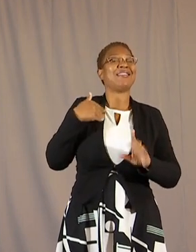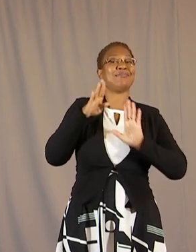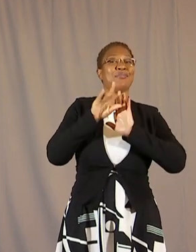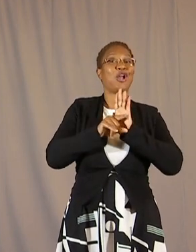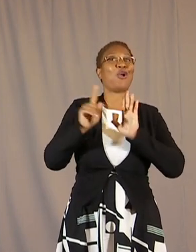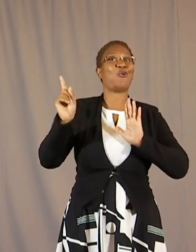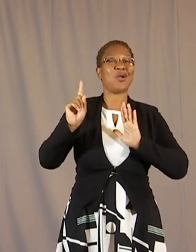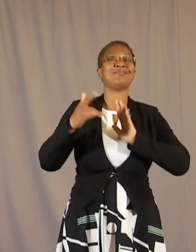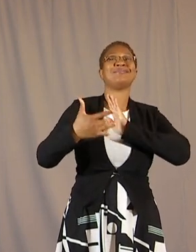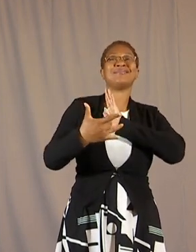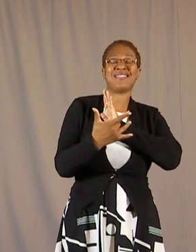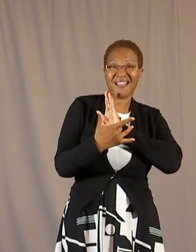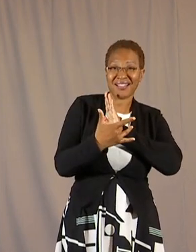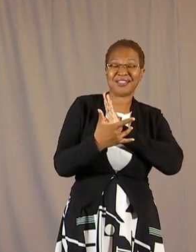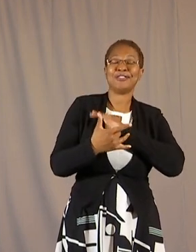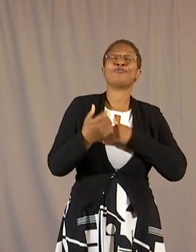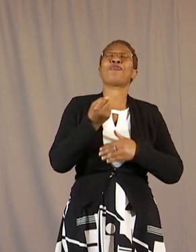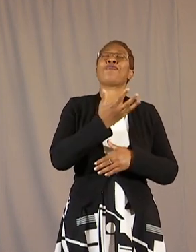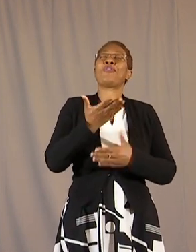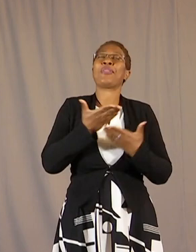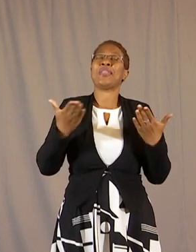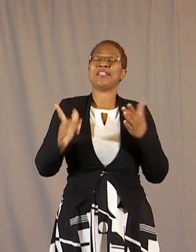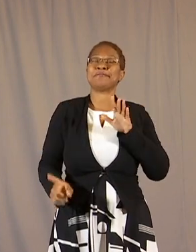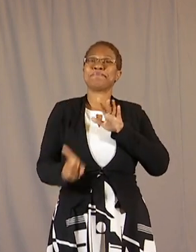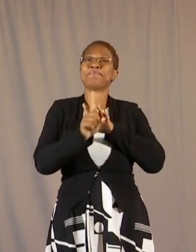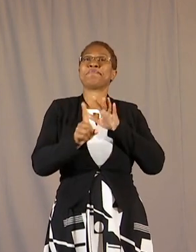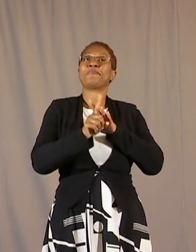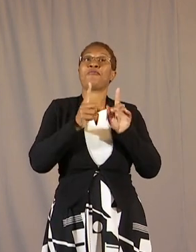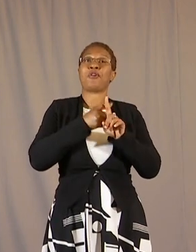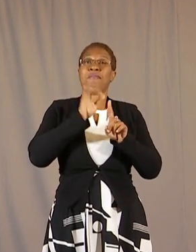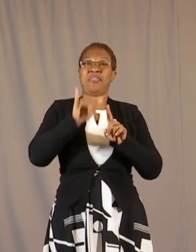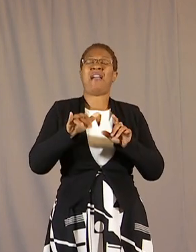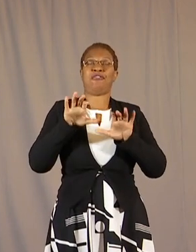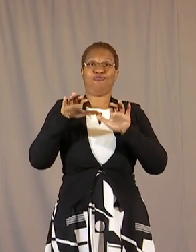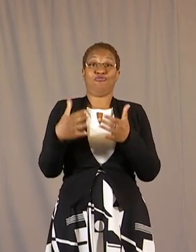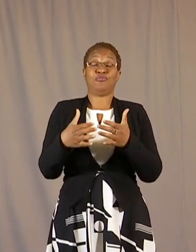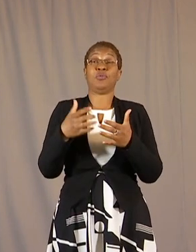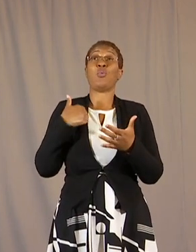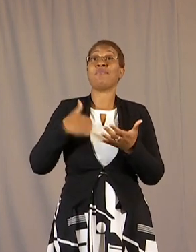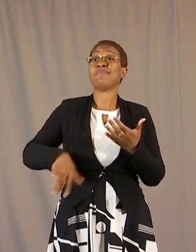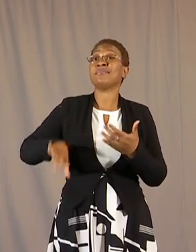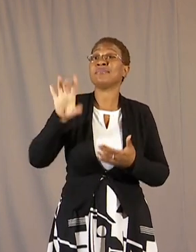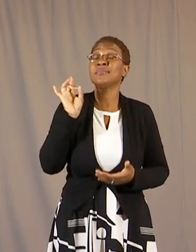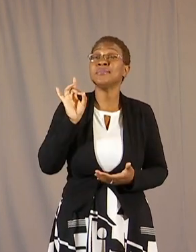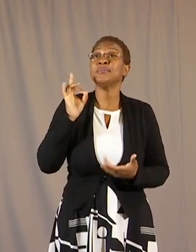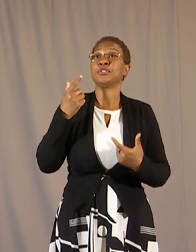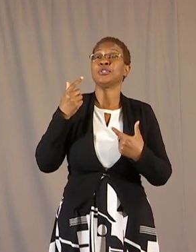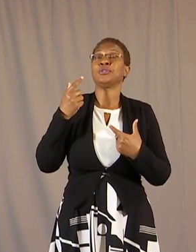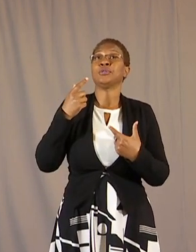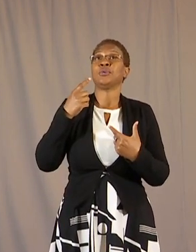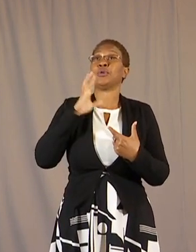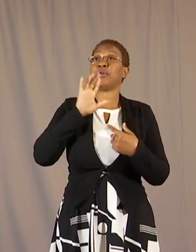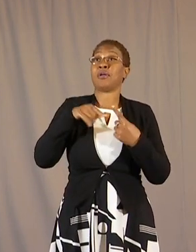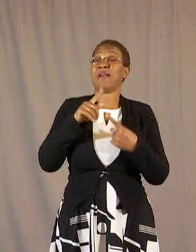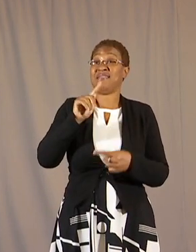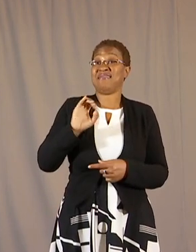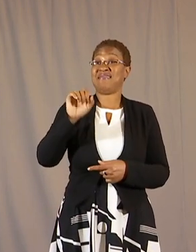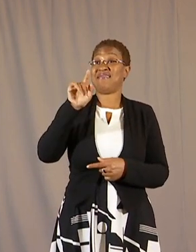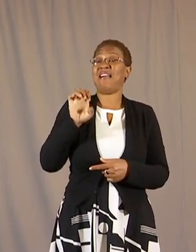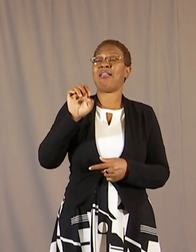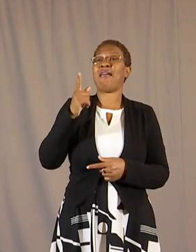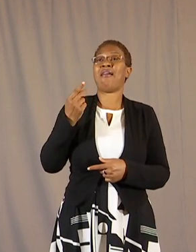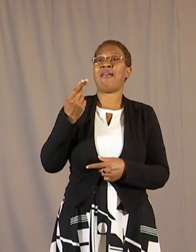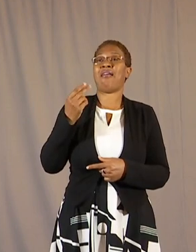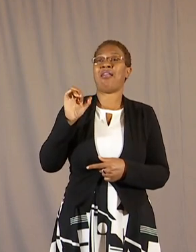background. So a couple of things emerged out of this group. One, we discovered as we were talking about telehealth, there was